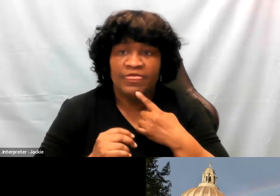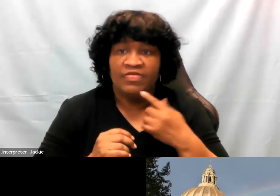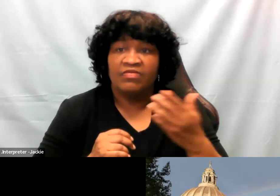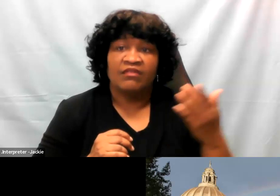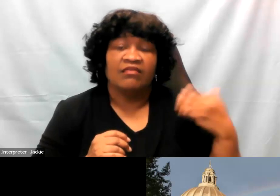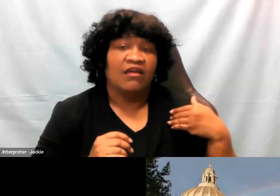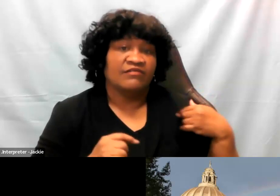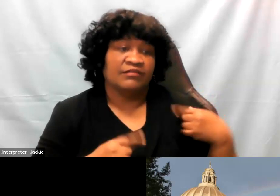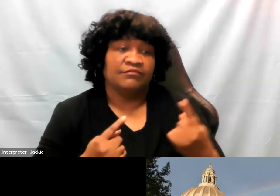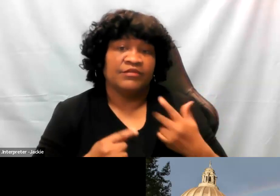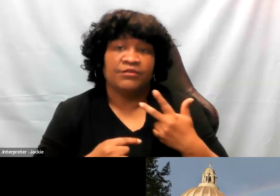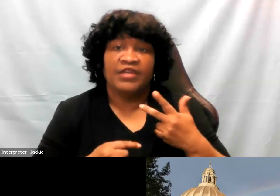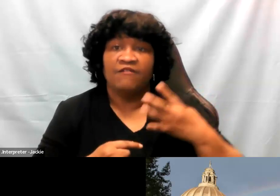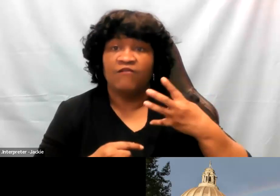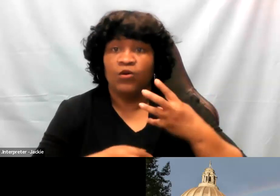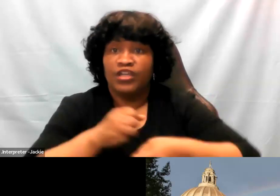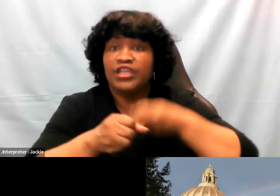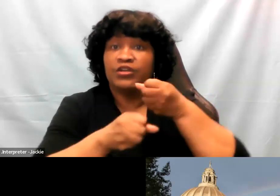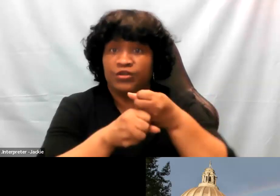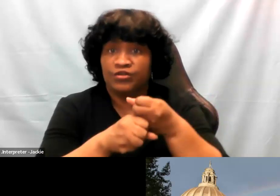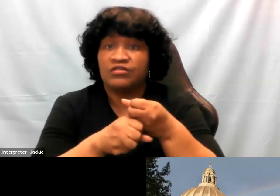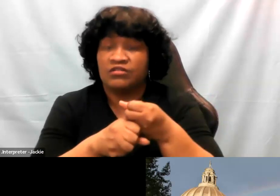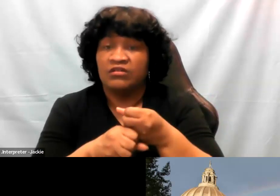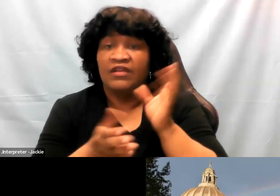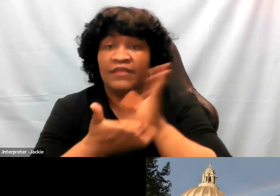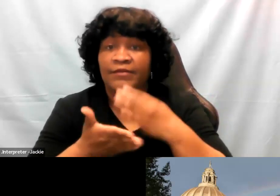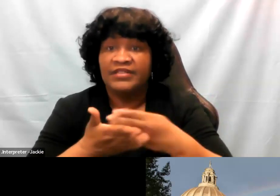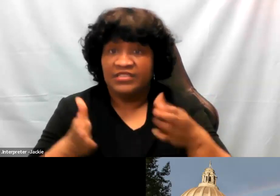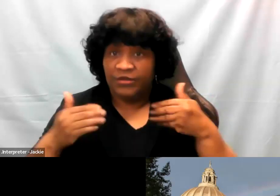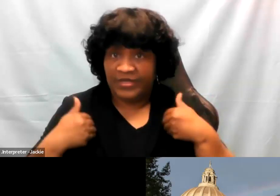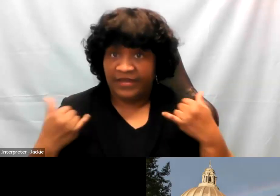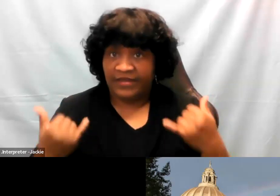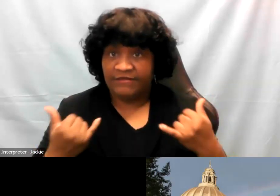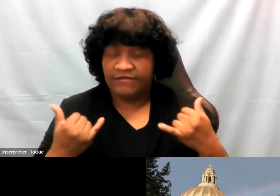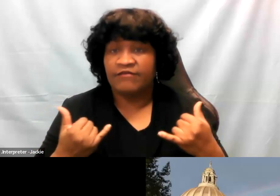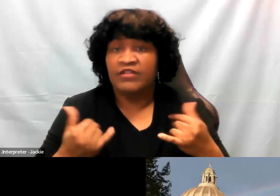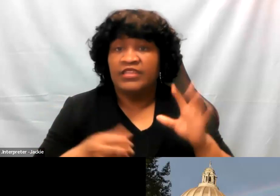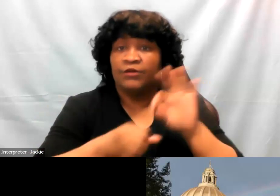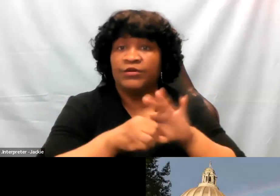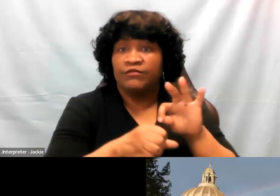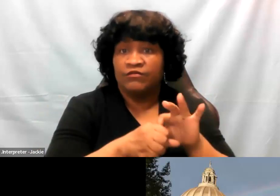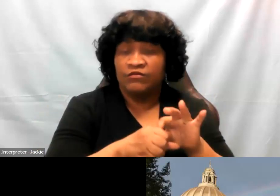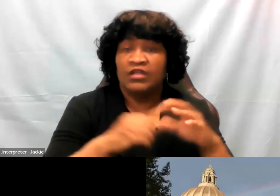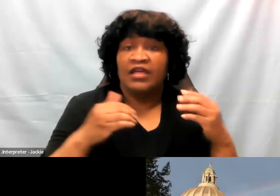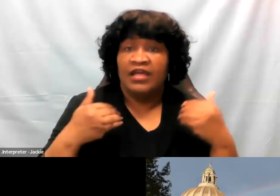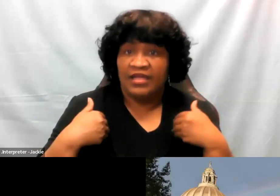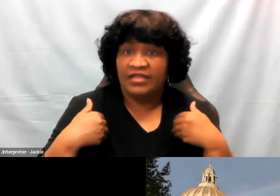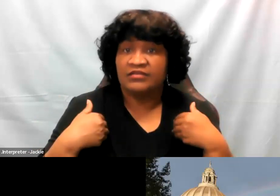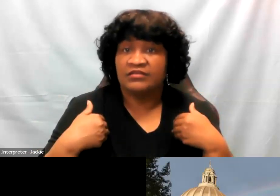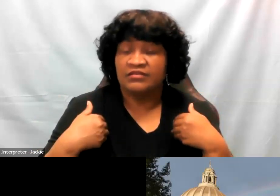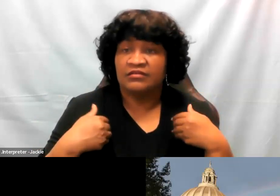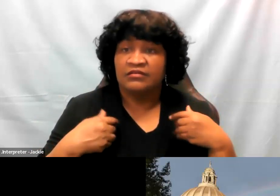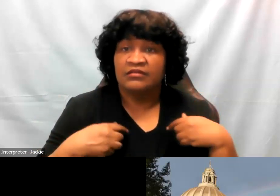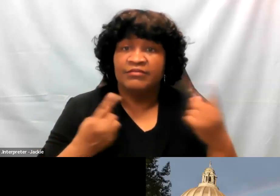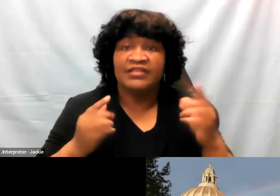definitely the last 3 or 4 years, the budget that we have voted on has been just